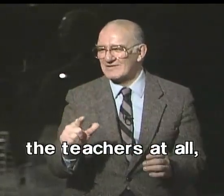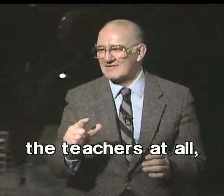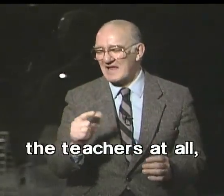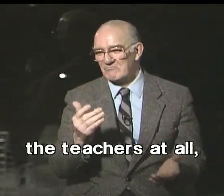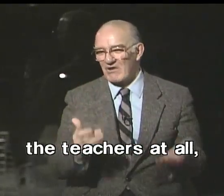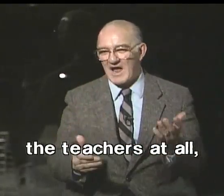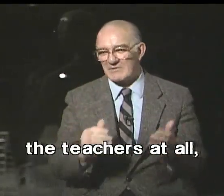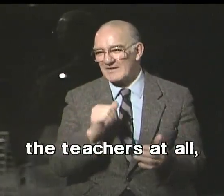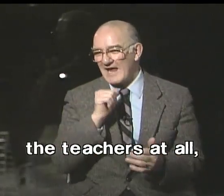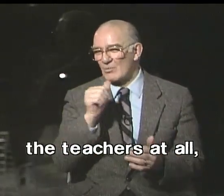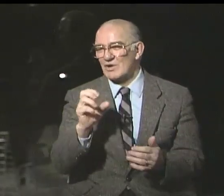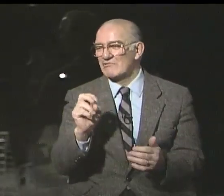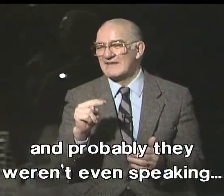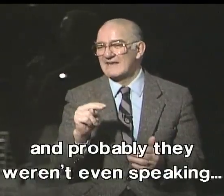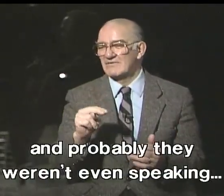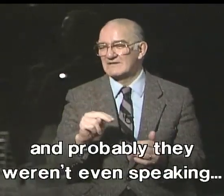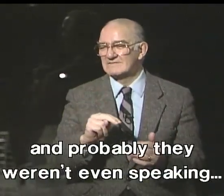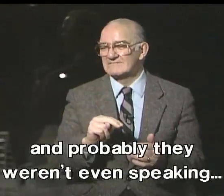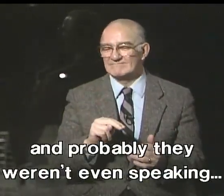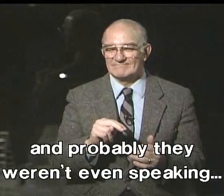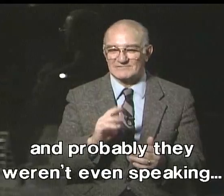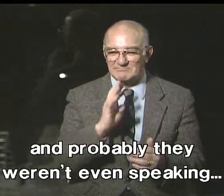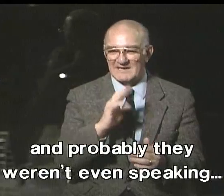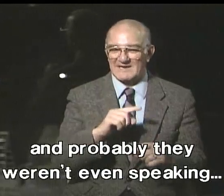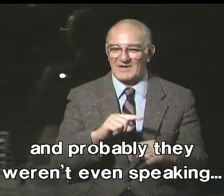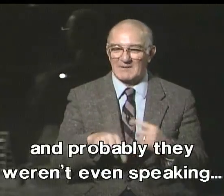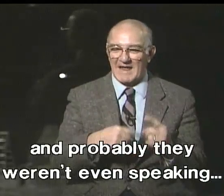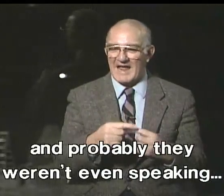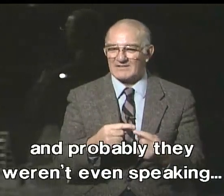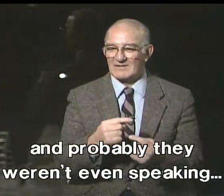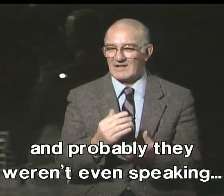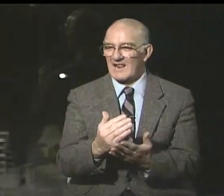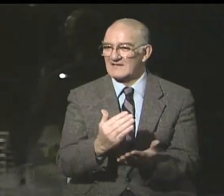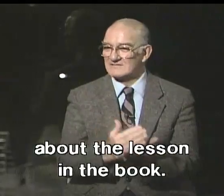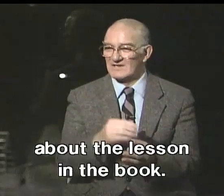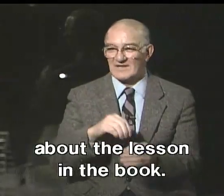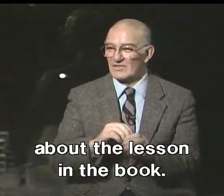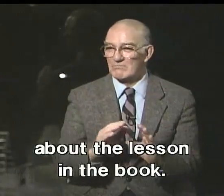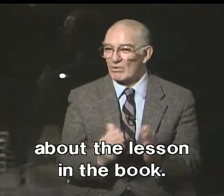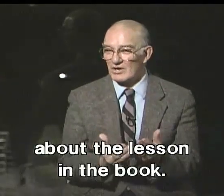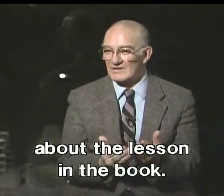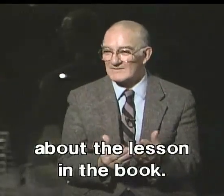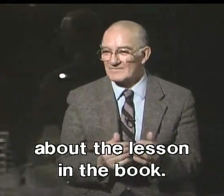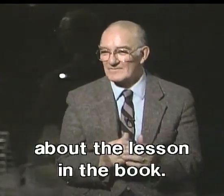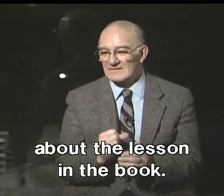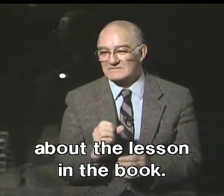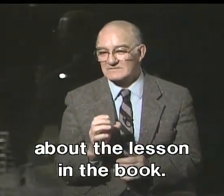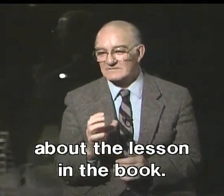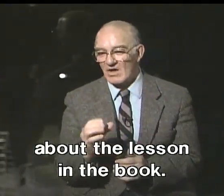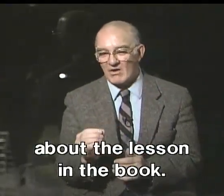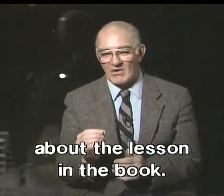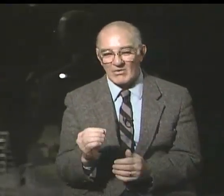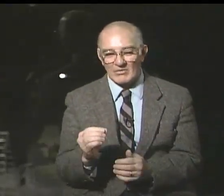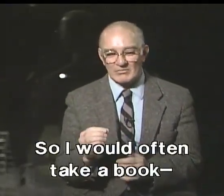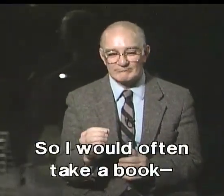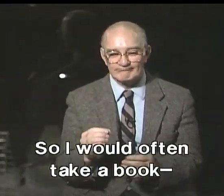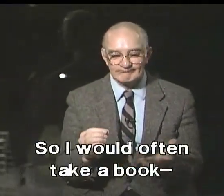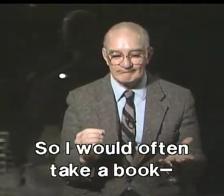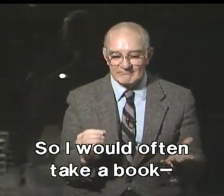and probably they weren't even speaking about a lesson in the book. So I